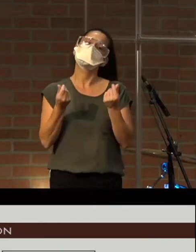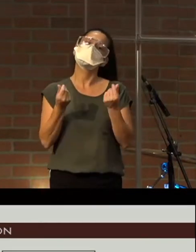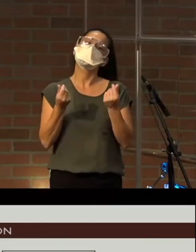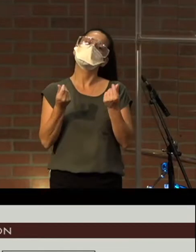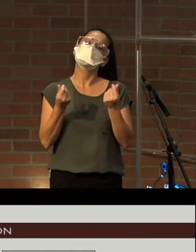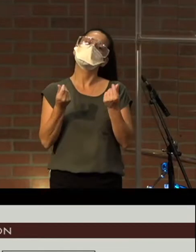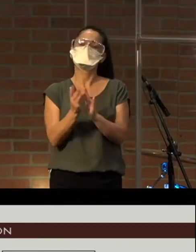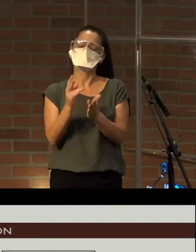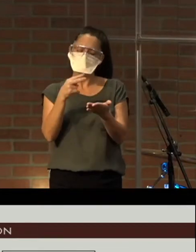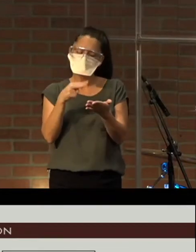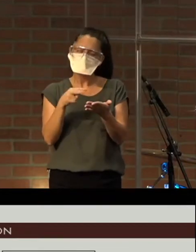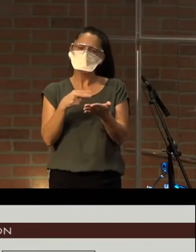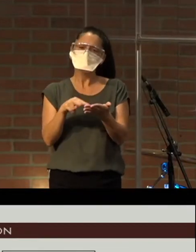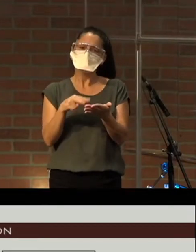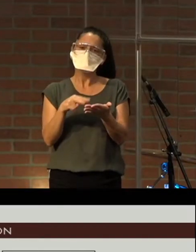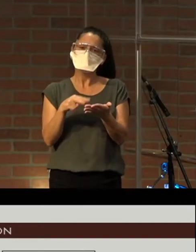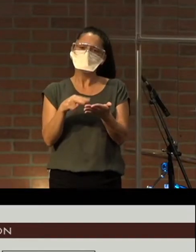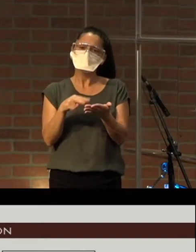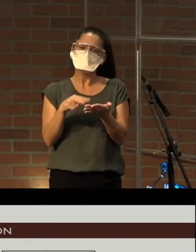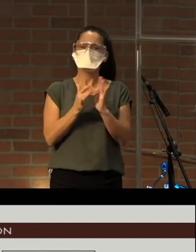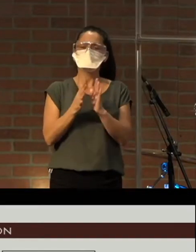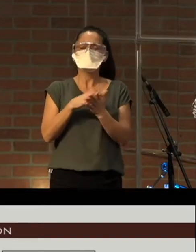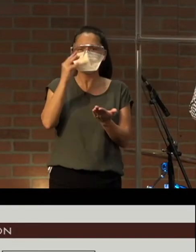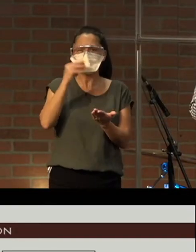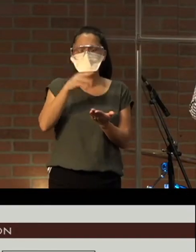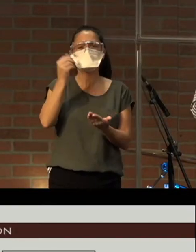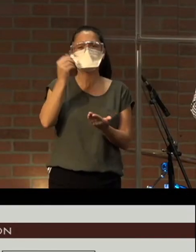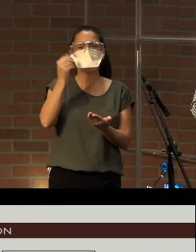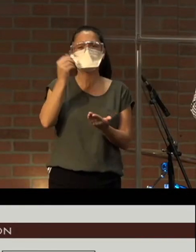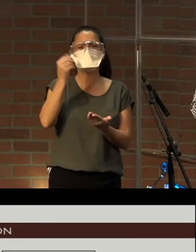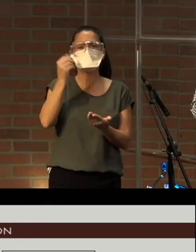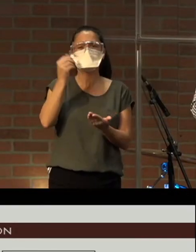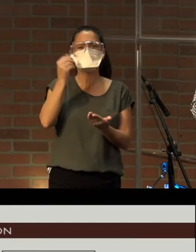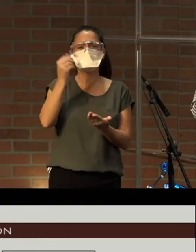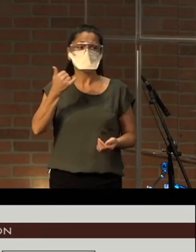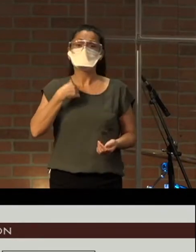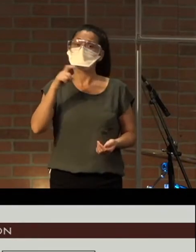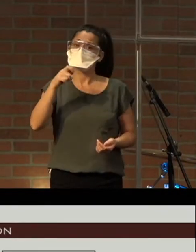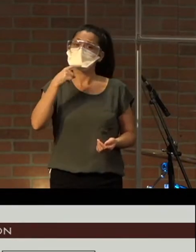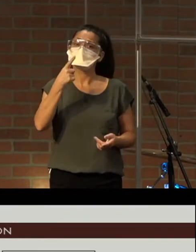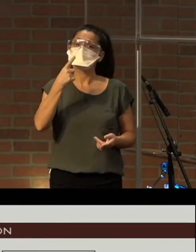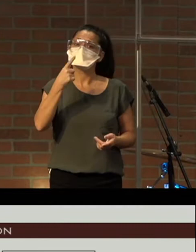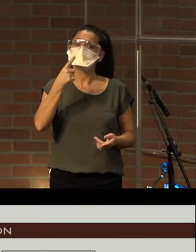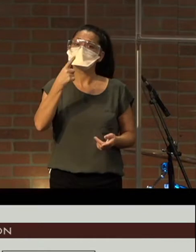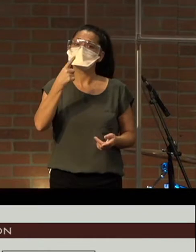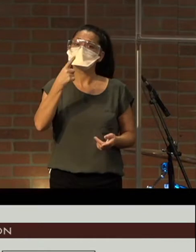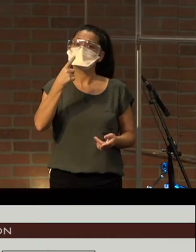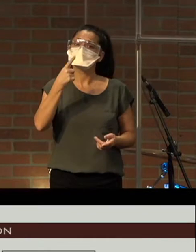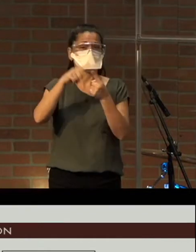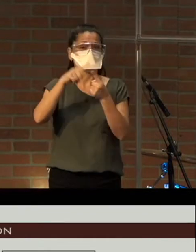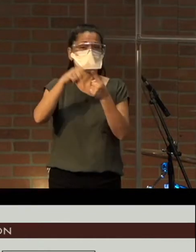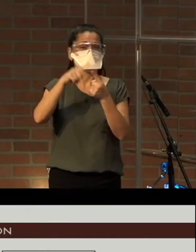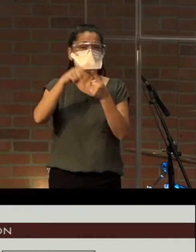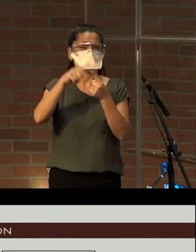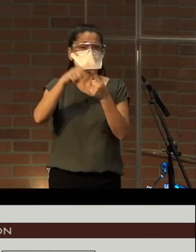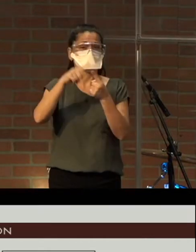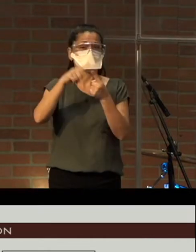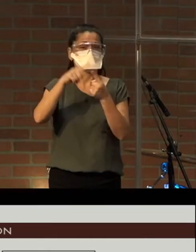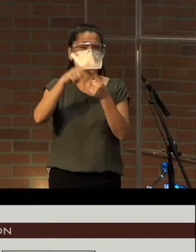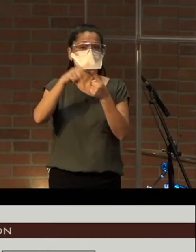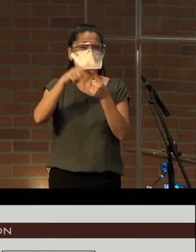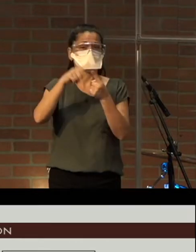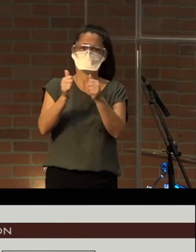reading the Bible every single day. And I will confess that until recently, the phrase spend time with Jesus